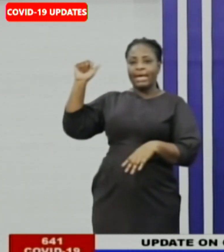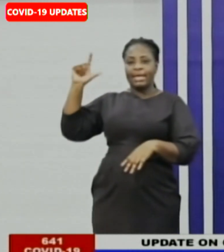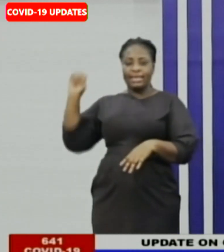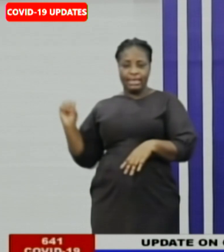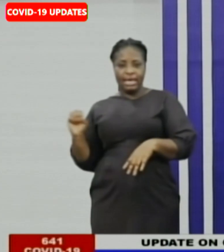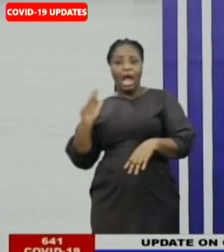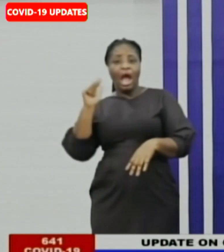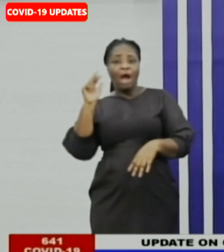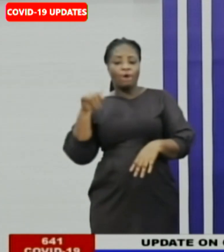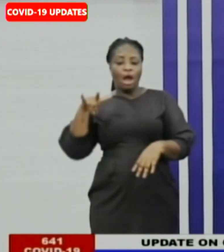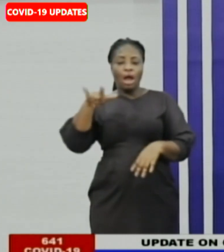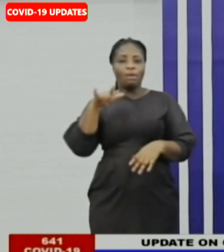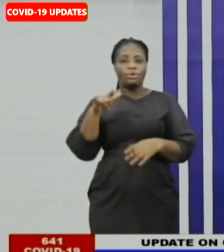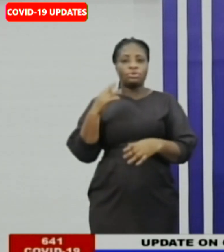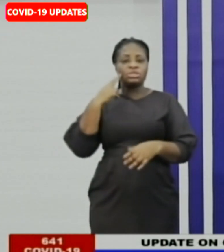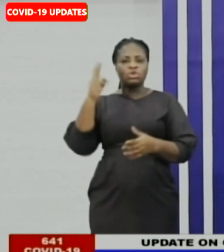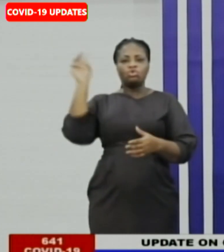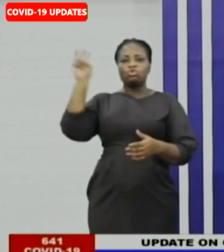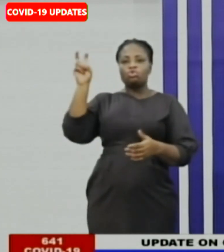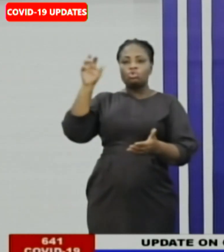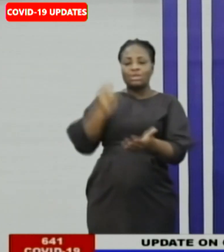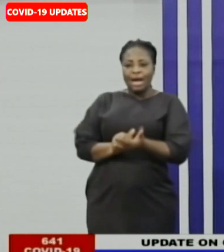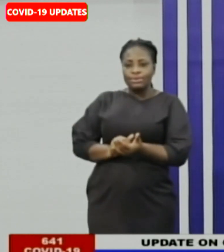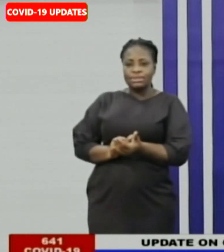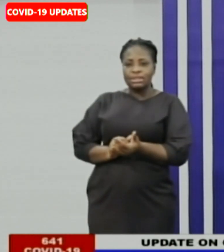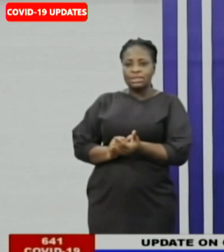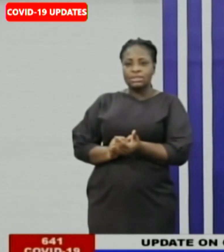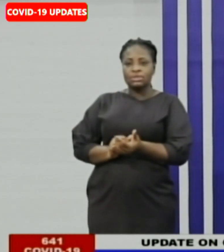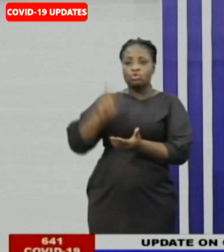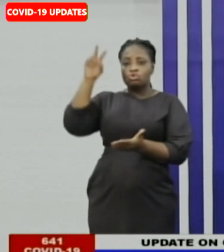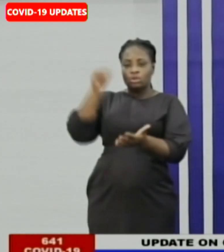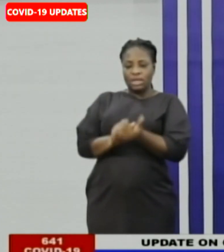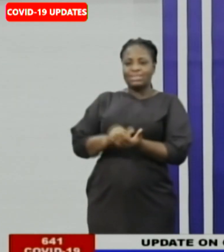up running a total of 2,011 tests.